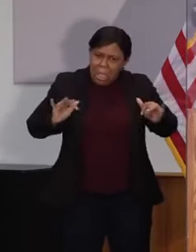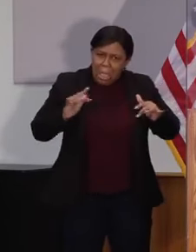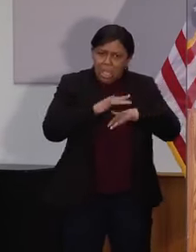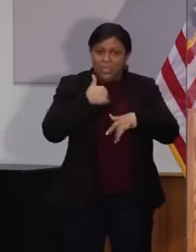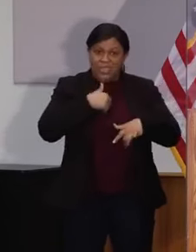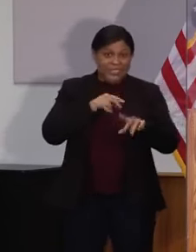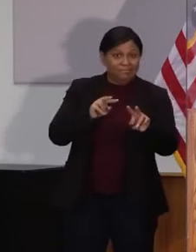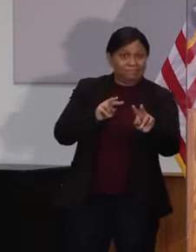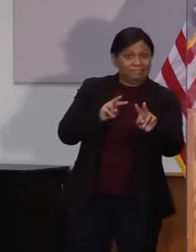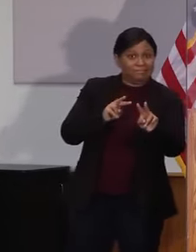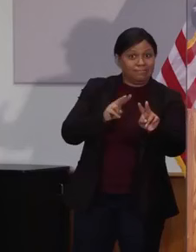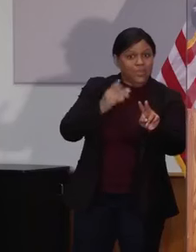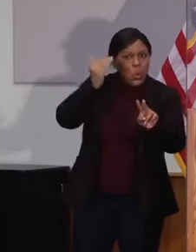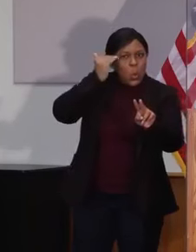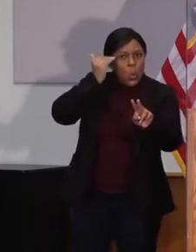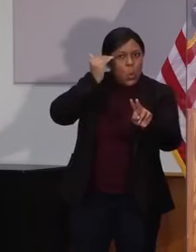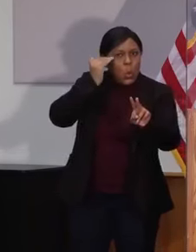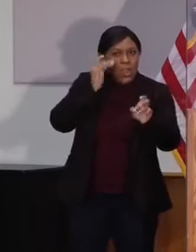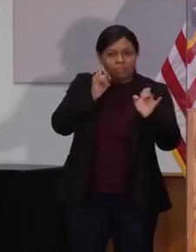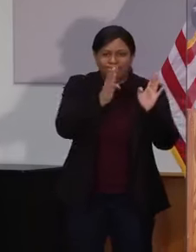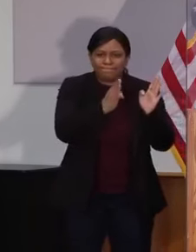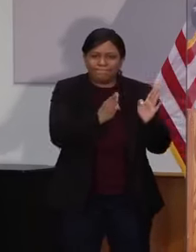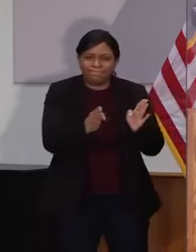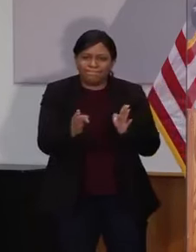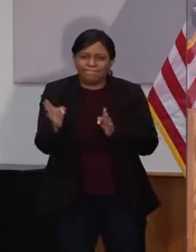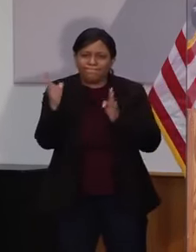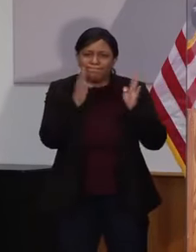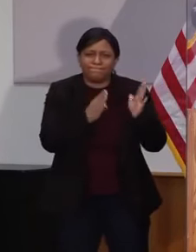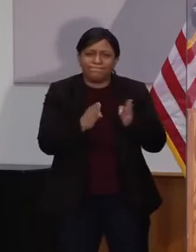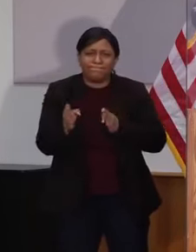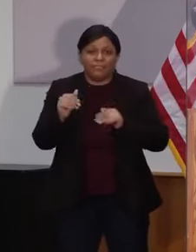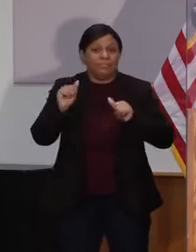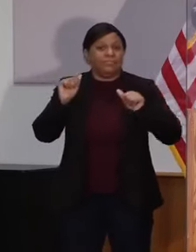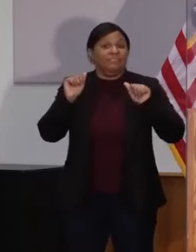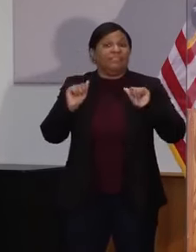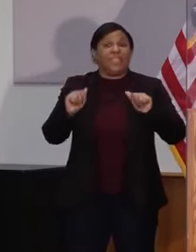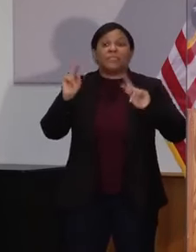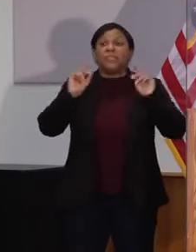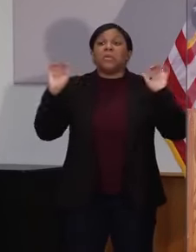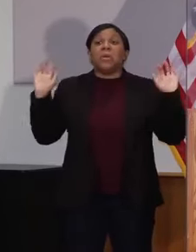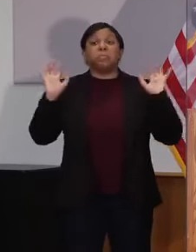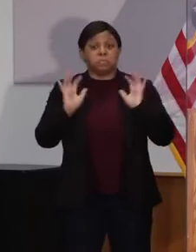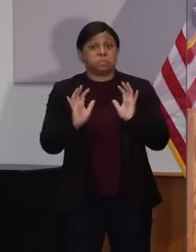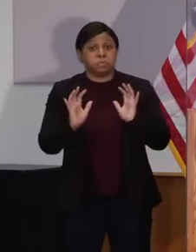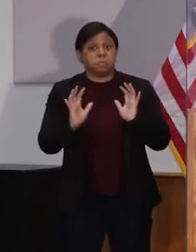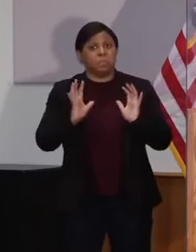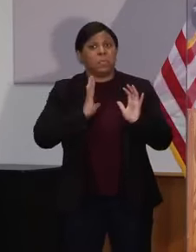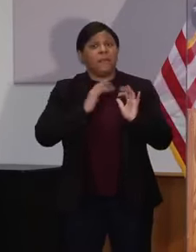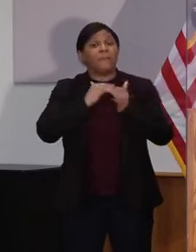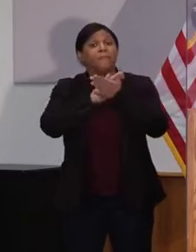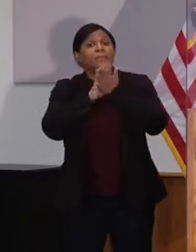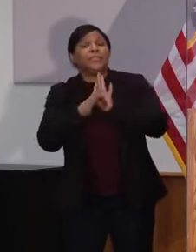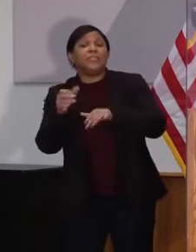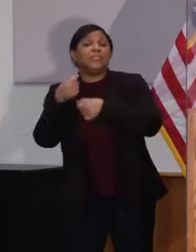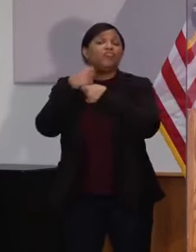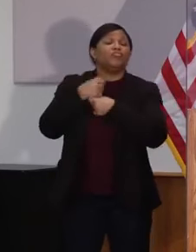plan accordingly, we can create a safe space for peaceful First Amendment expressions while diminishing the chance